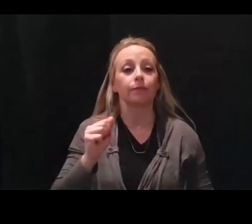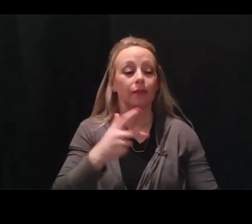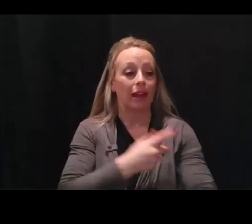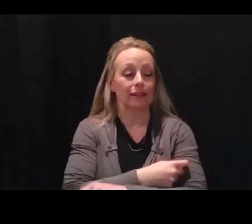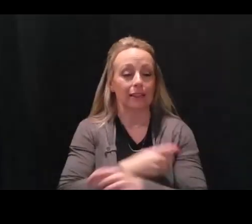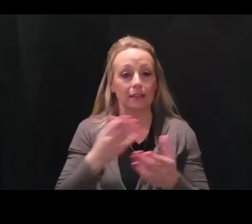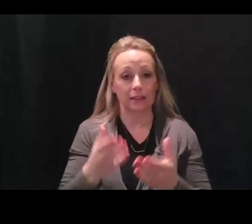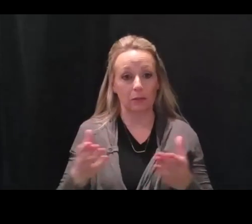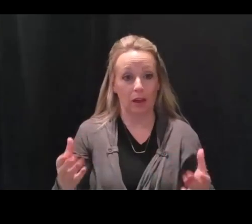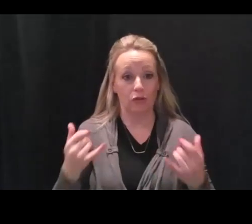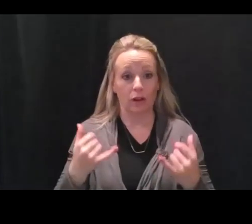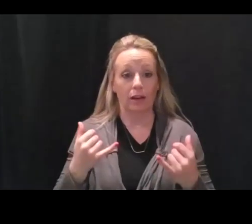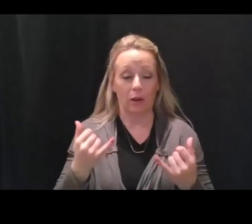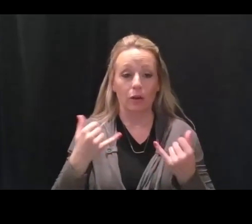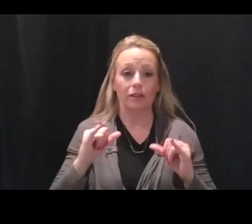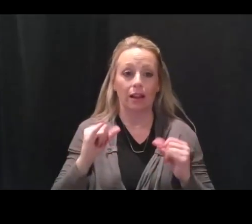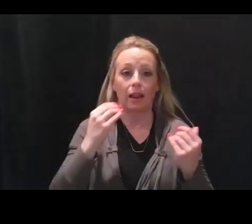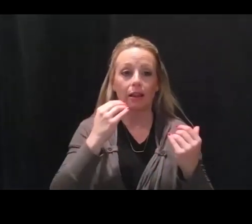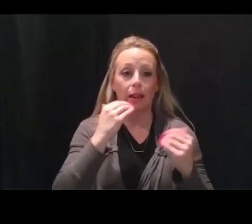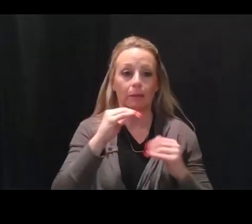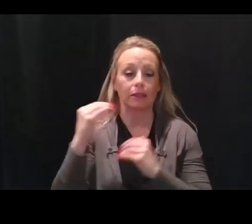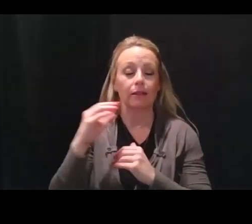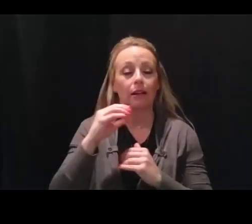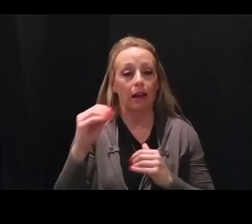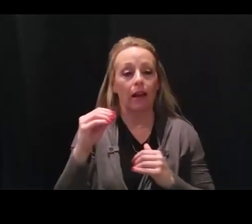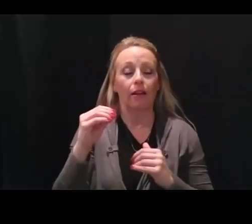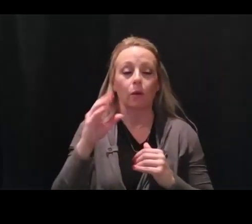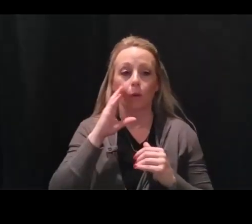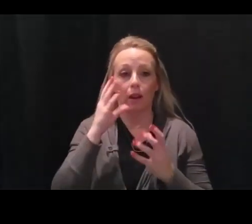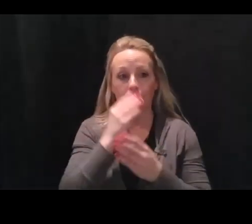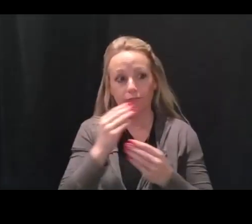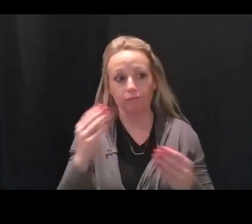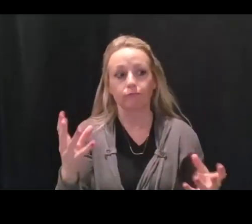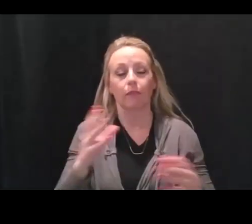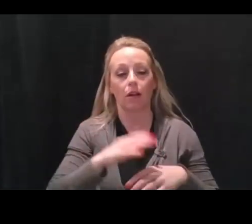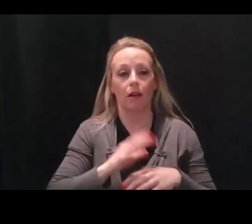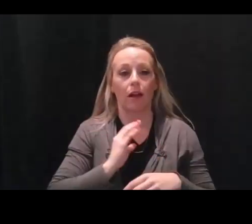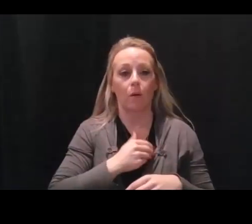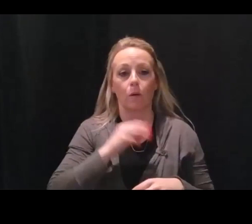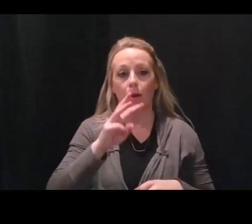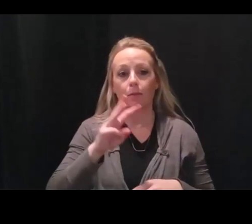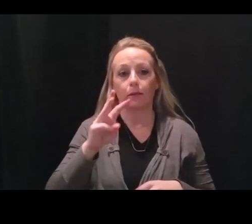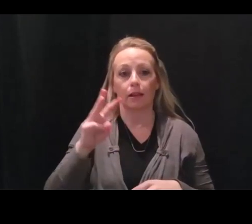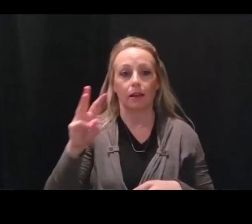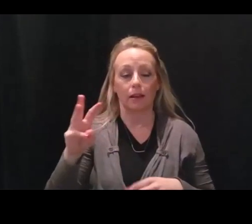at this point are still limited, and we will attempt to keep you informed on our website,